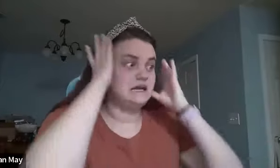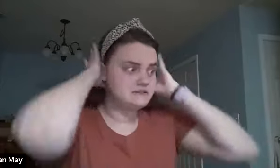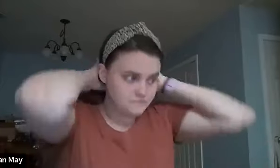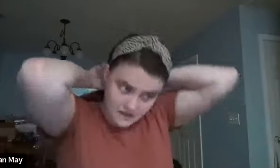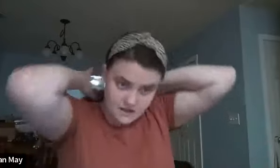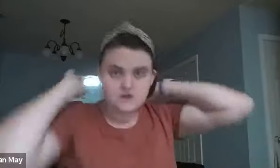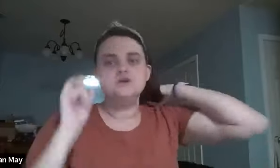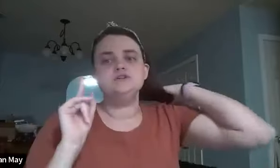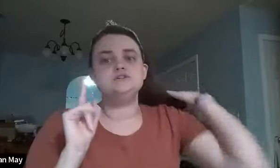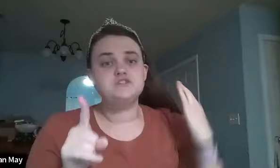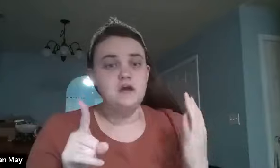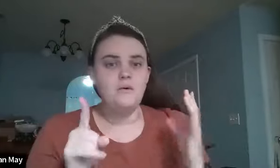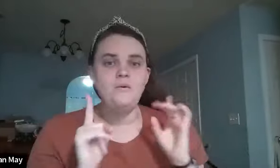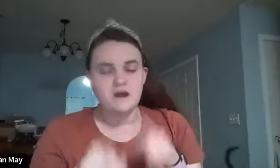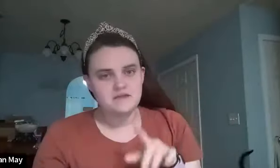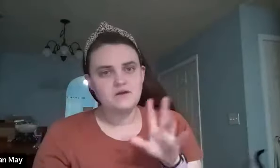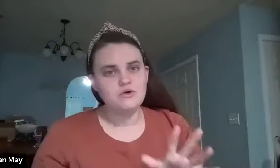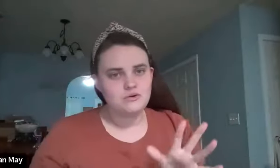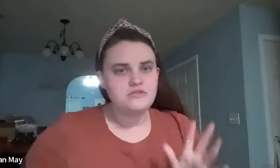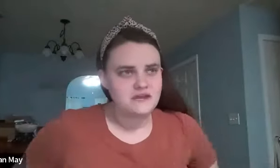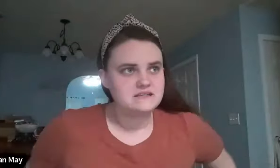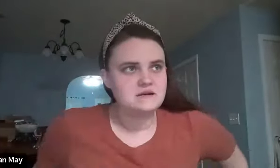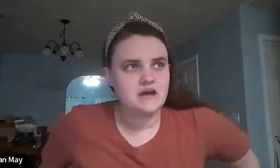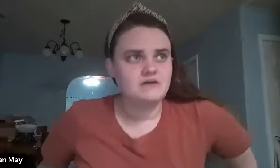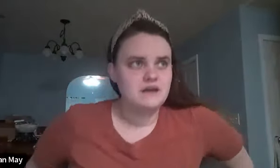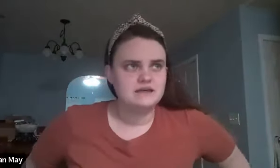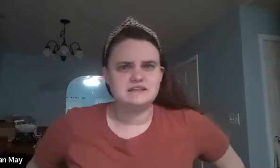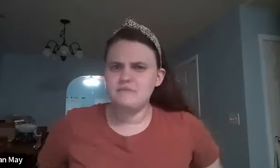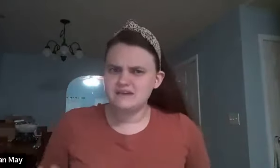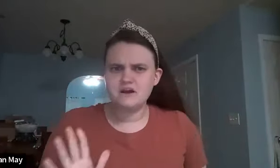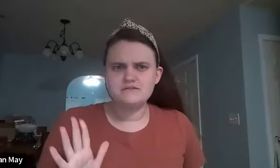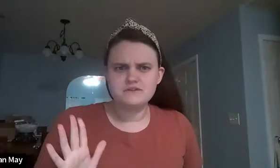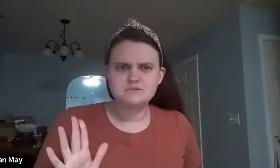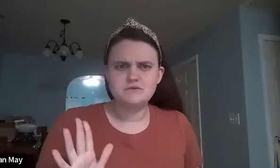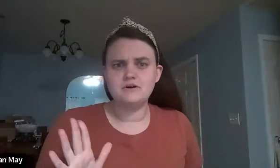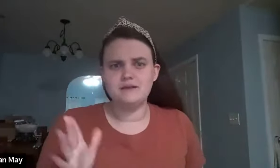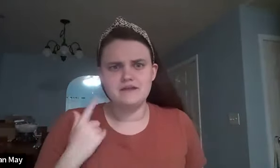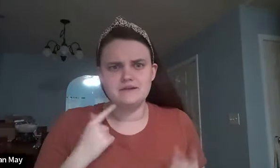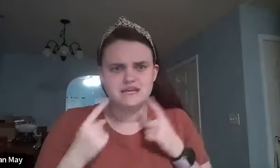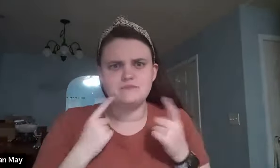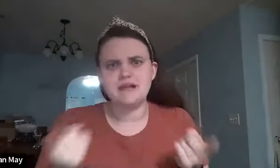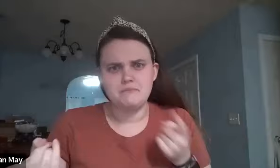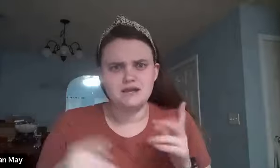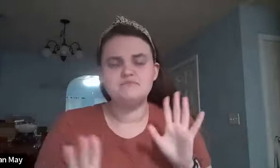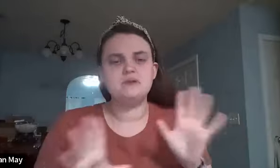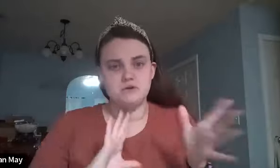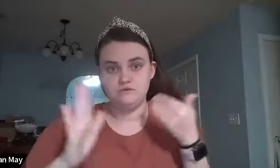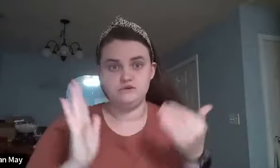tonight. So one of the cool things about ASL, I might have gone over this before, and now that I'm saying it, I'm like, I might have, but I'm going to review it